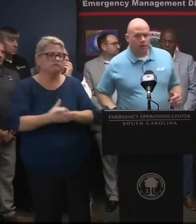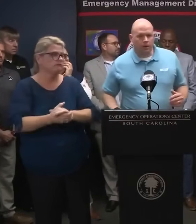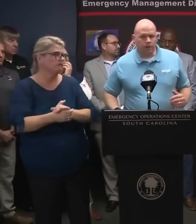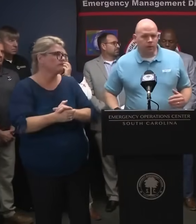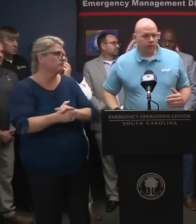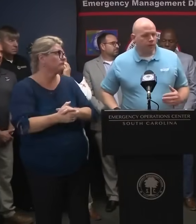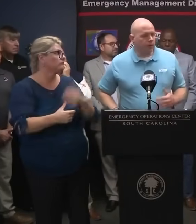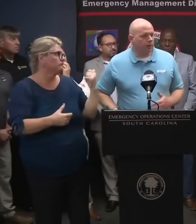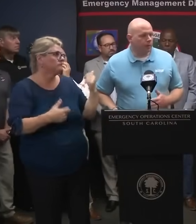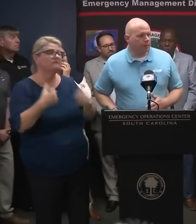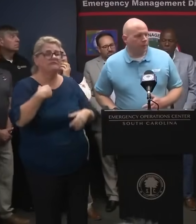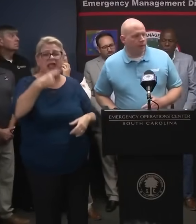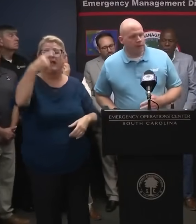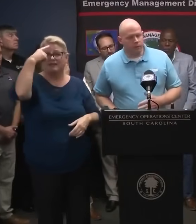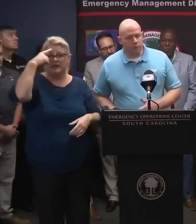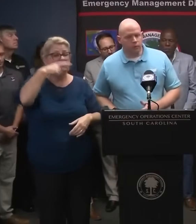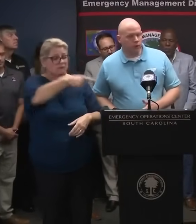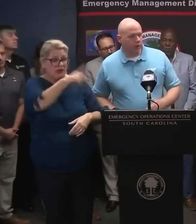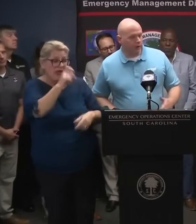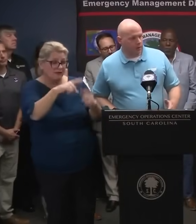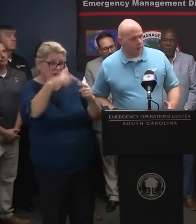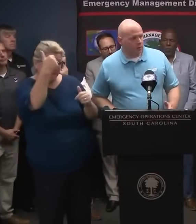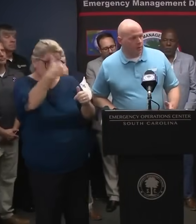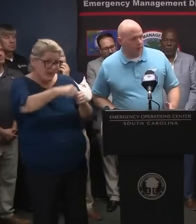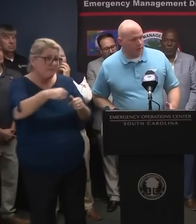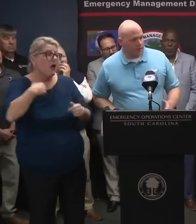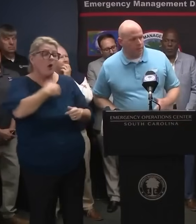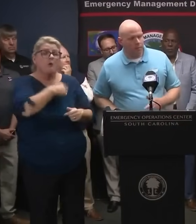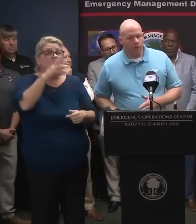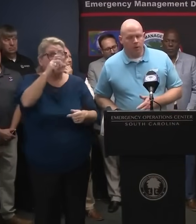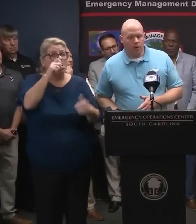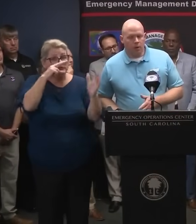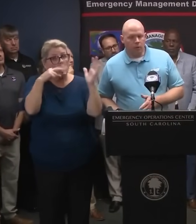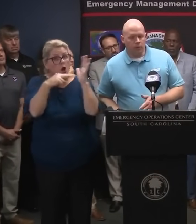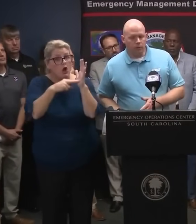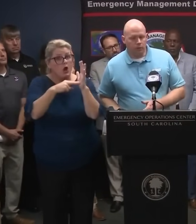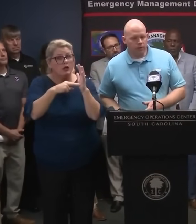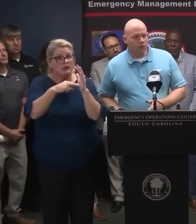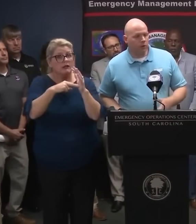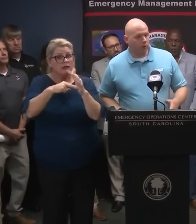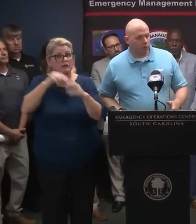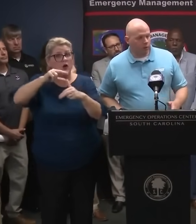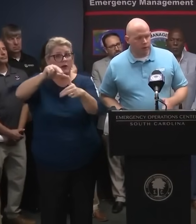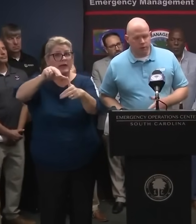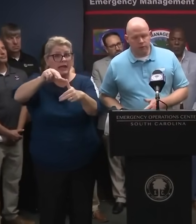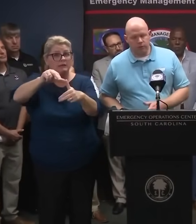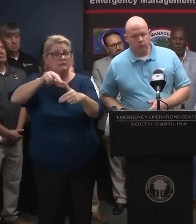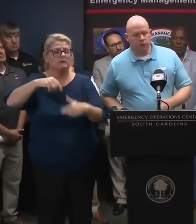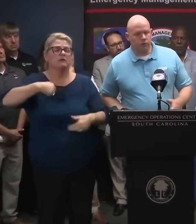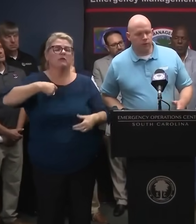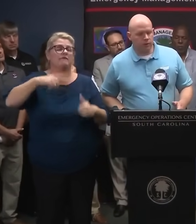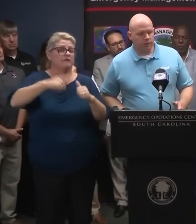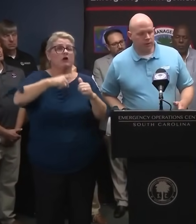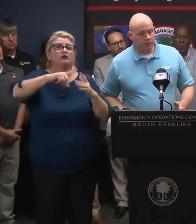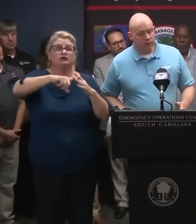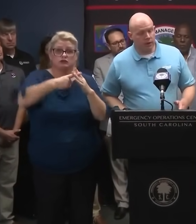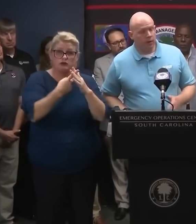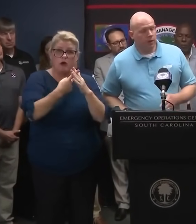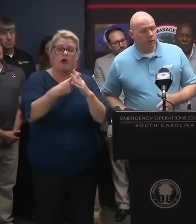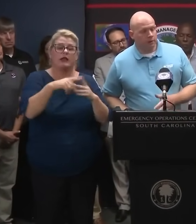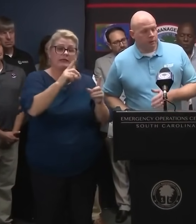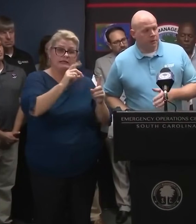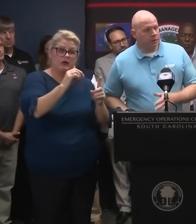Yeah, I think what you got to keep in mind is we were tracking the storm ahead of time. We had started our coordinations. We had started doing things at